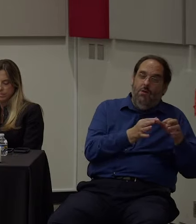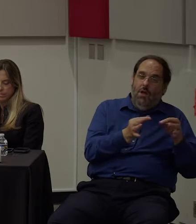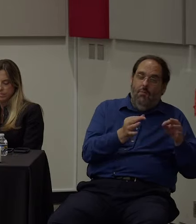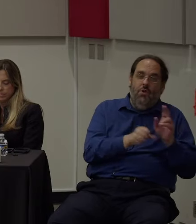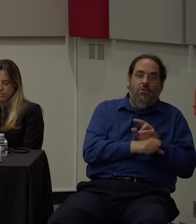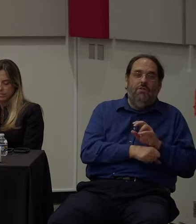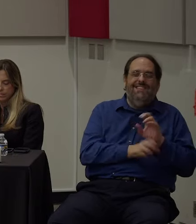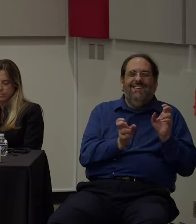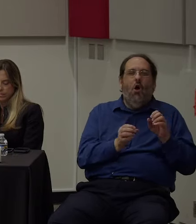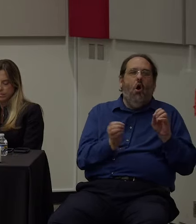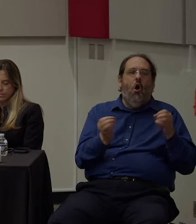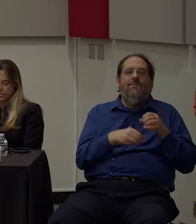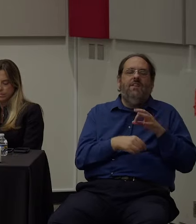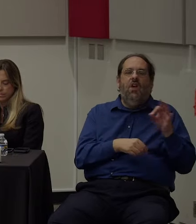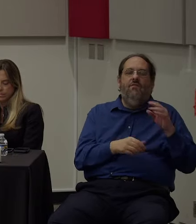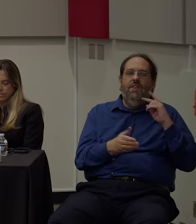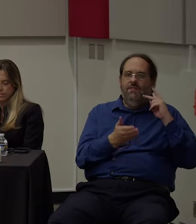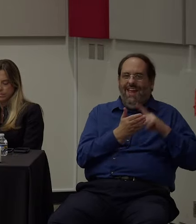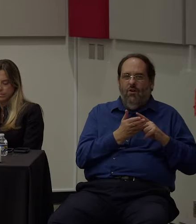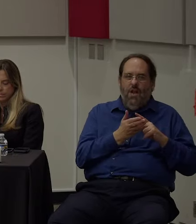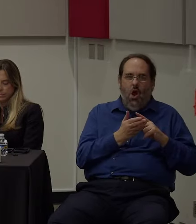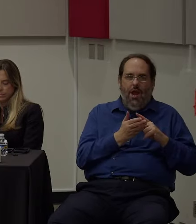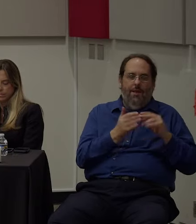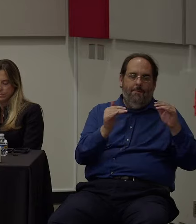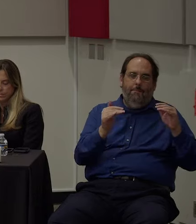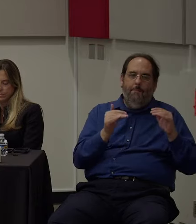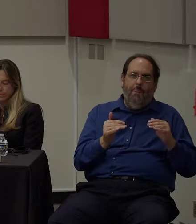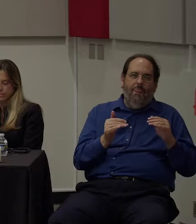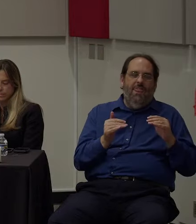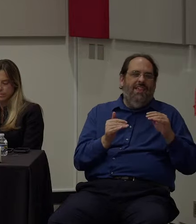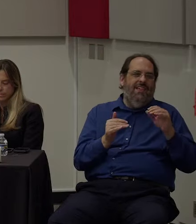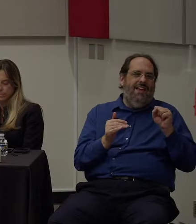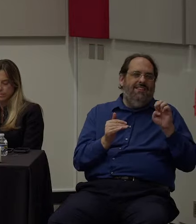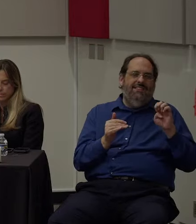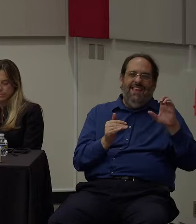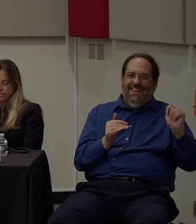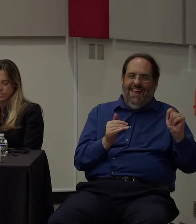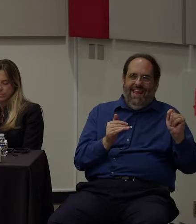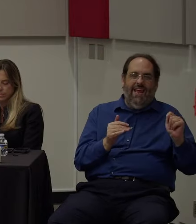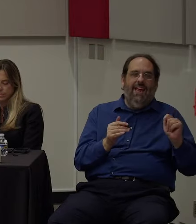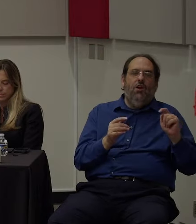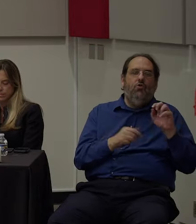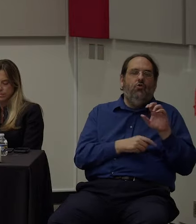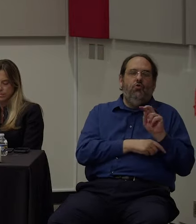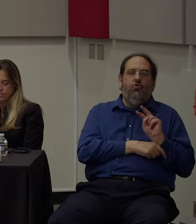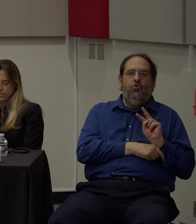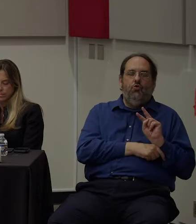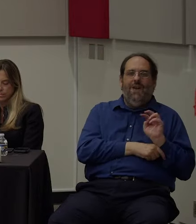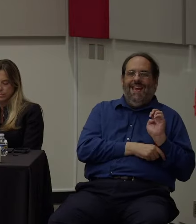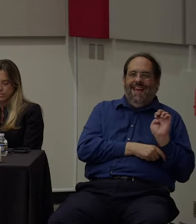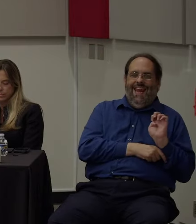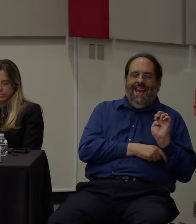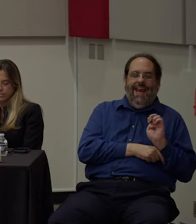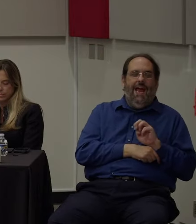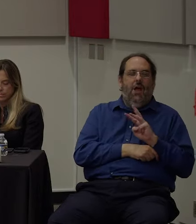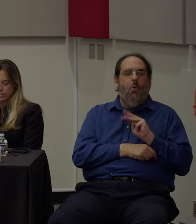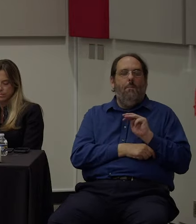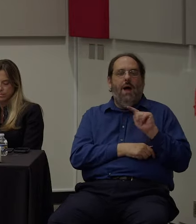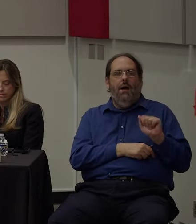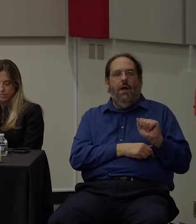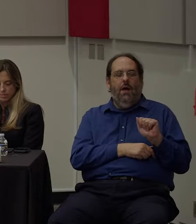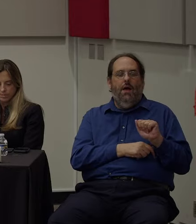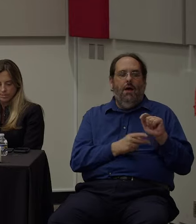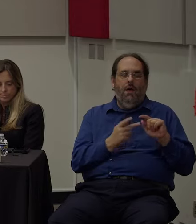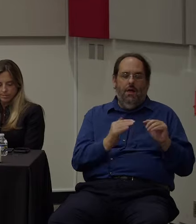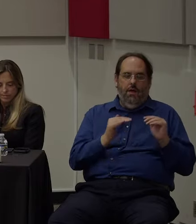to Office of the Secretary, SECT, S-E-C-T, 2E, WMATA,